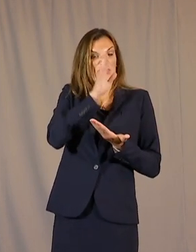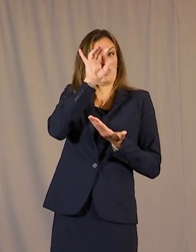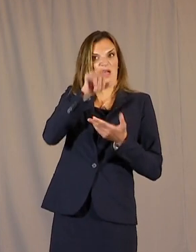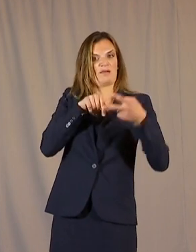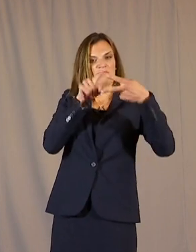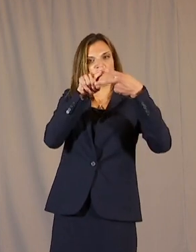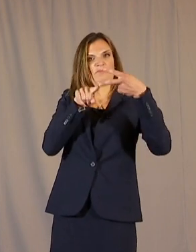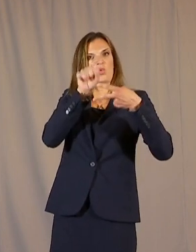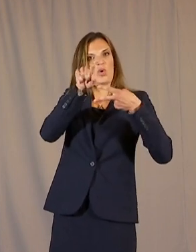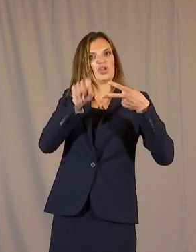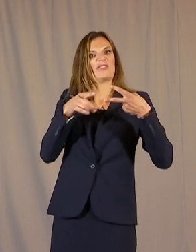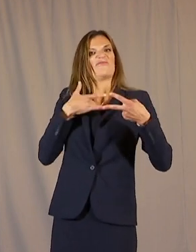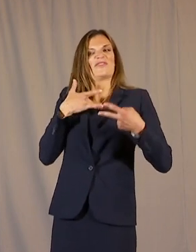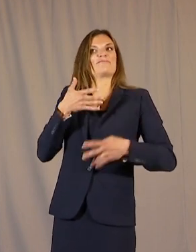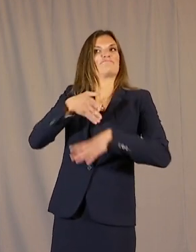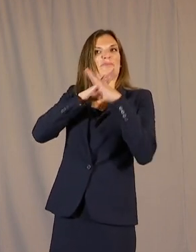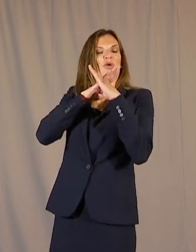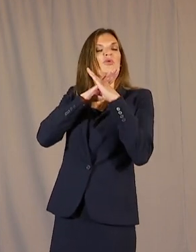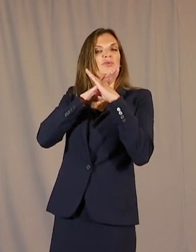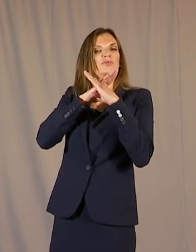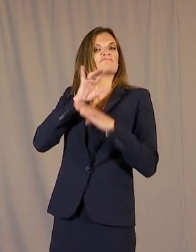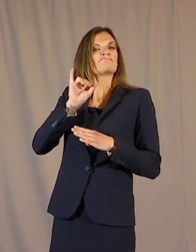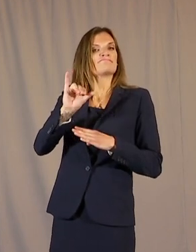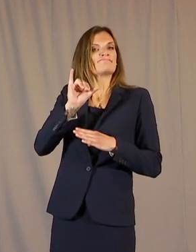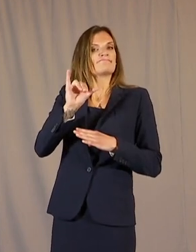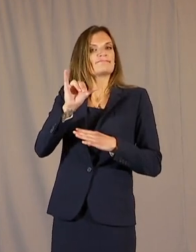and we were doing our best to address those types of barriers.